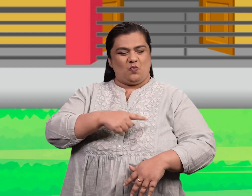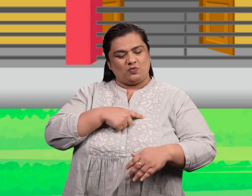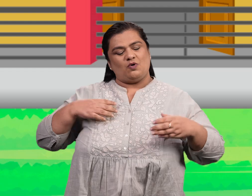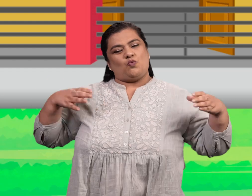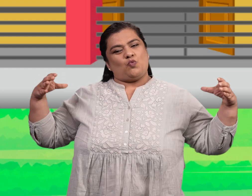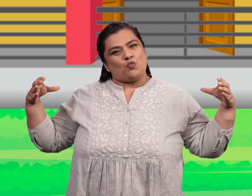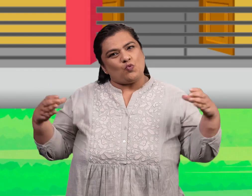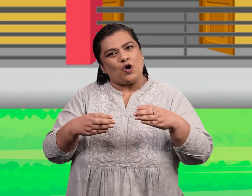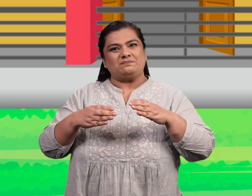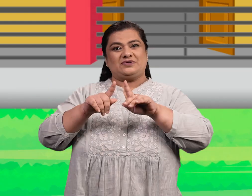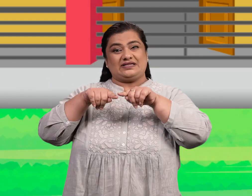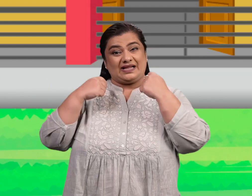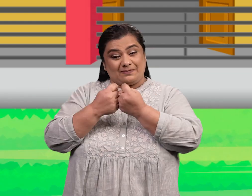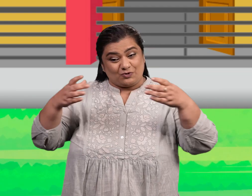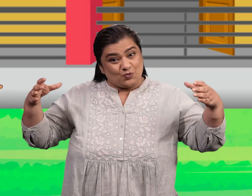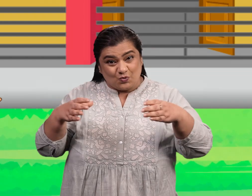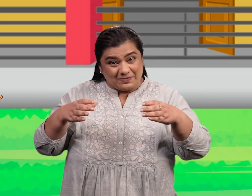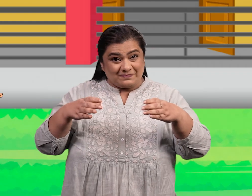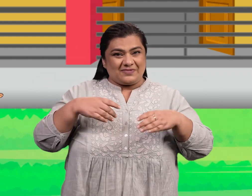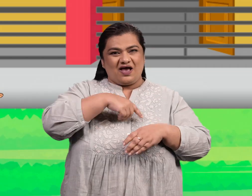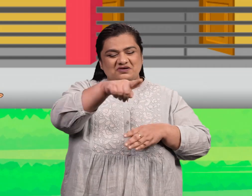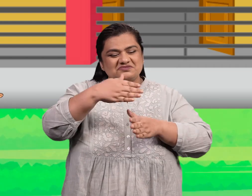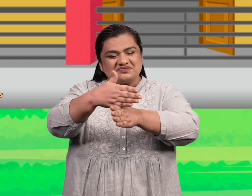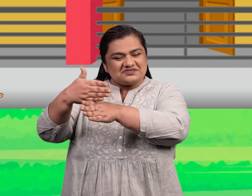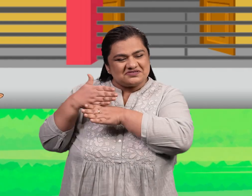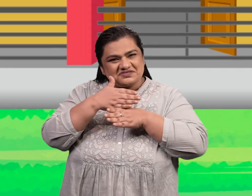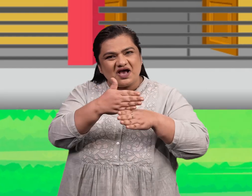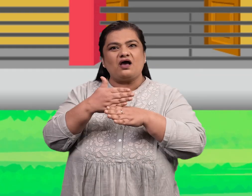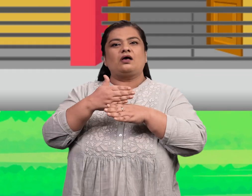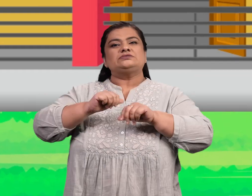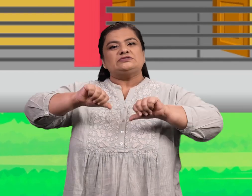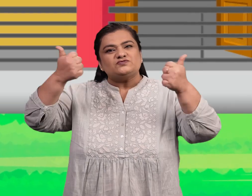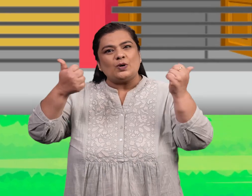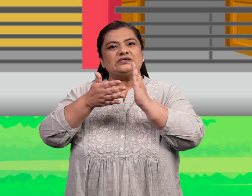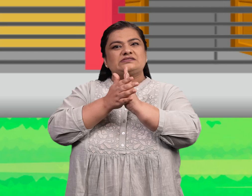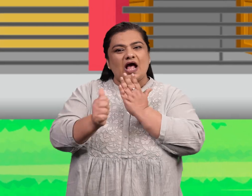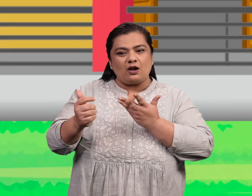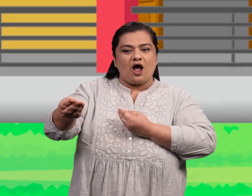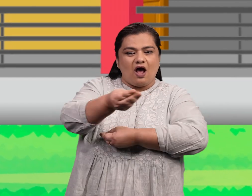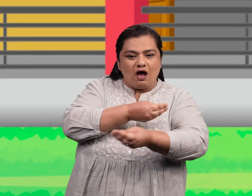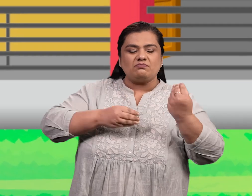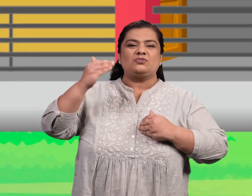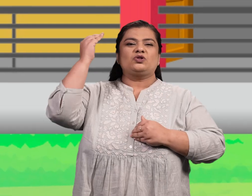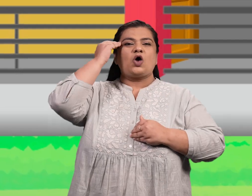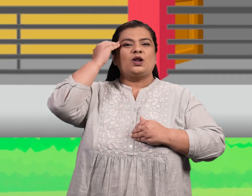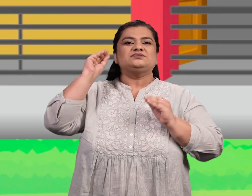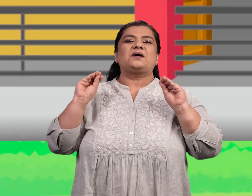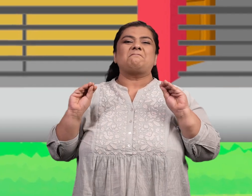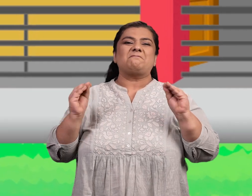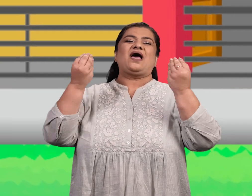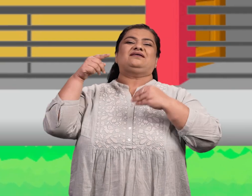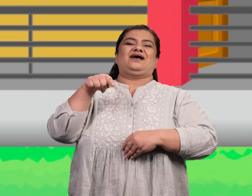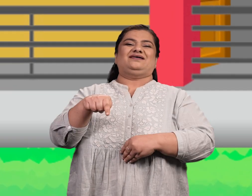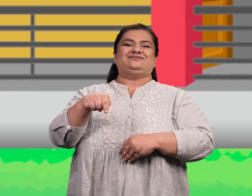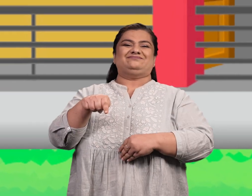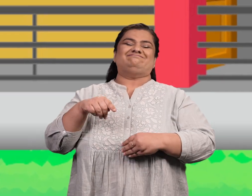wrong. Working together, sharing our unique talents and knowledge is the best way to succeed."